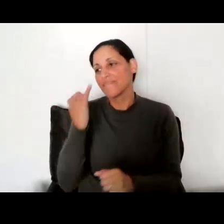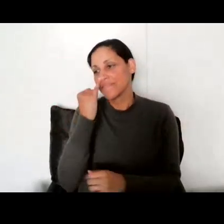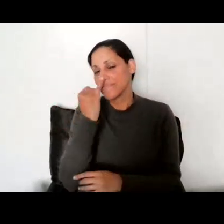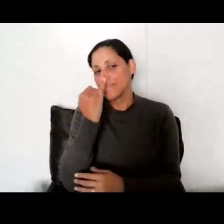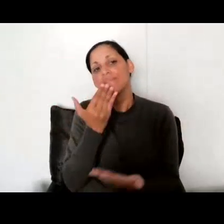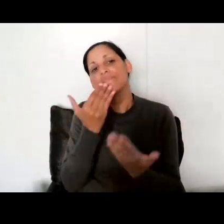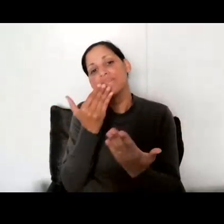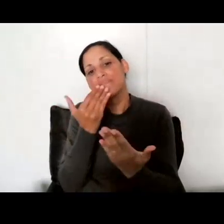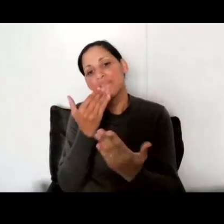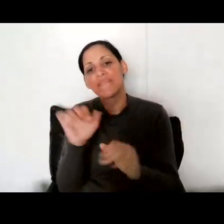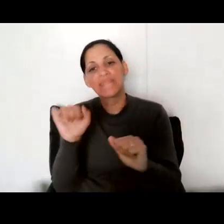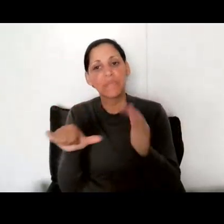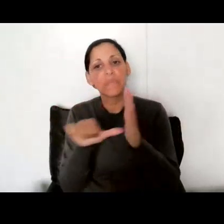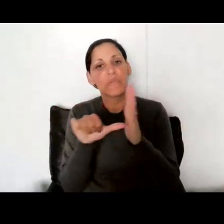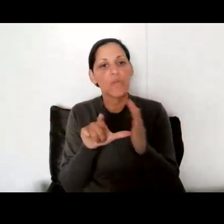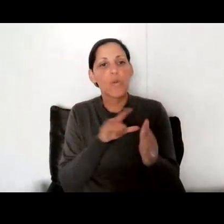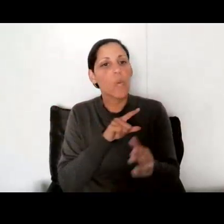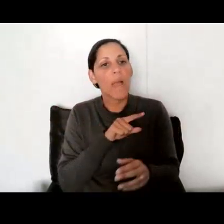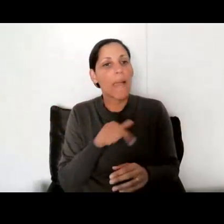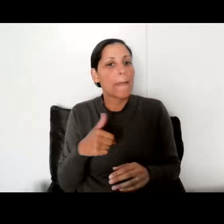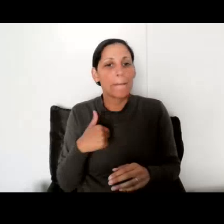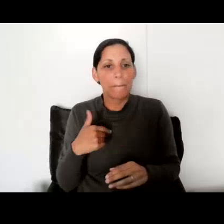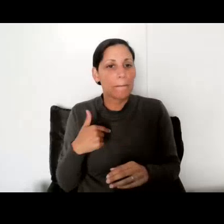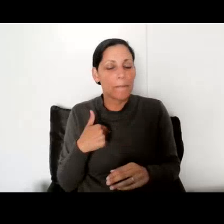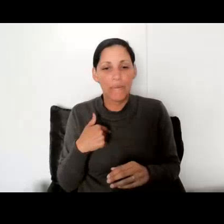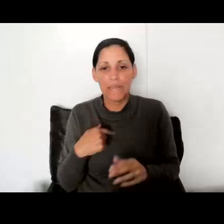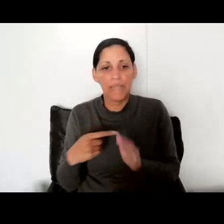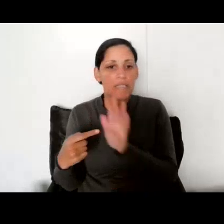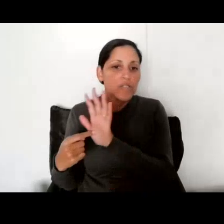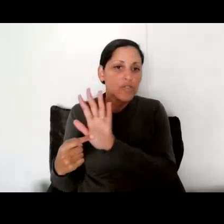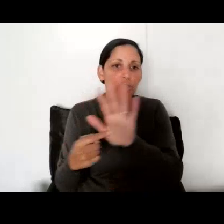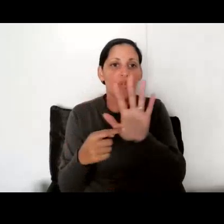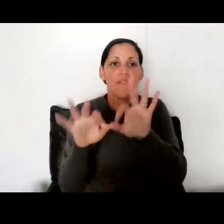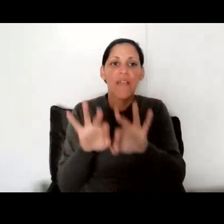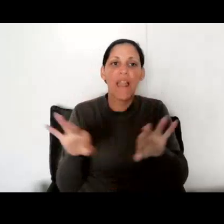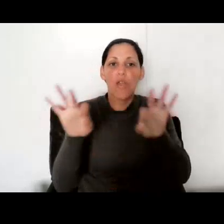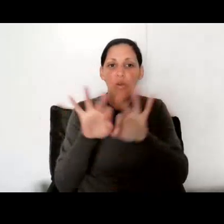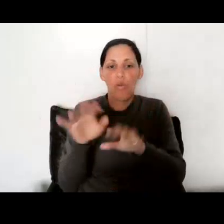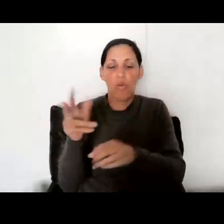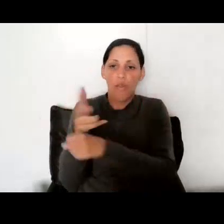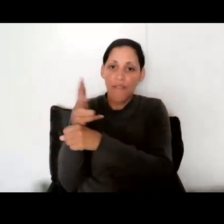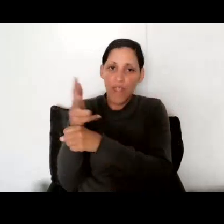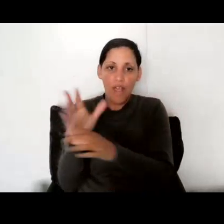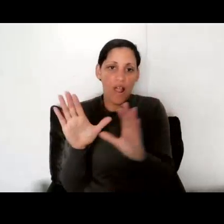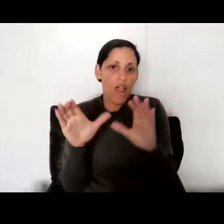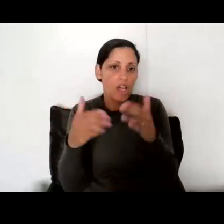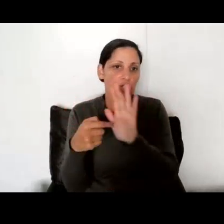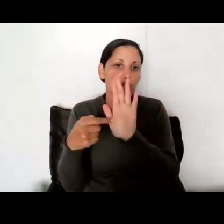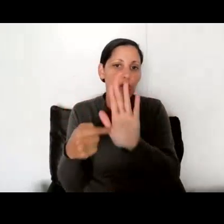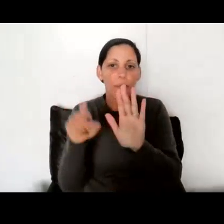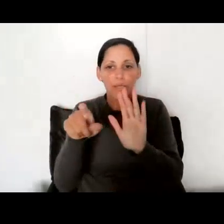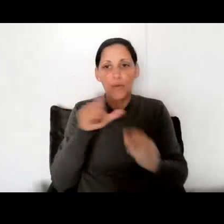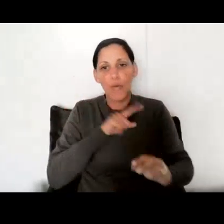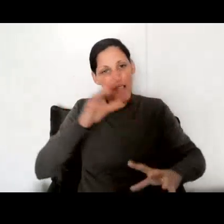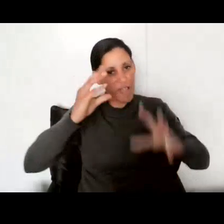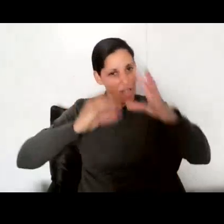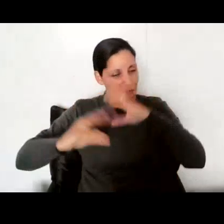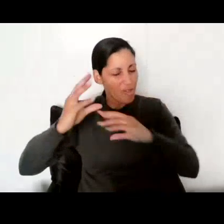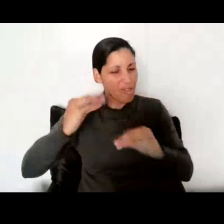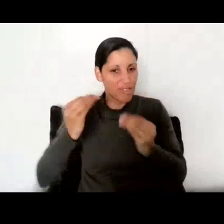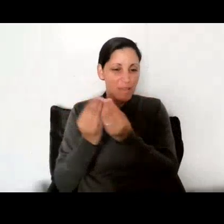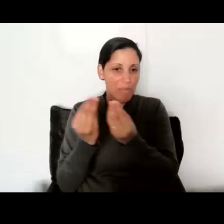very, very important. That's why I was mentioning in the beginning, the value of having Healer in class. And that's what I always say, you learn something every time